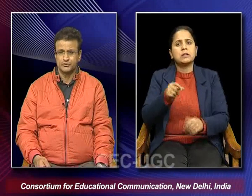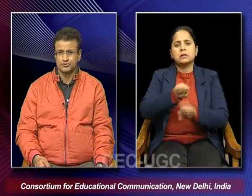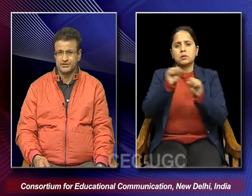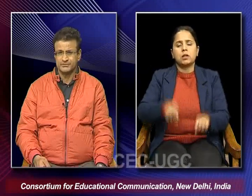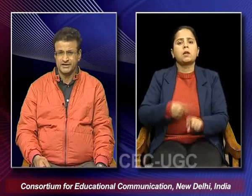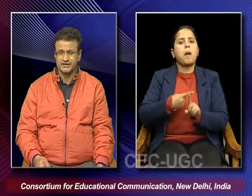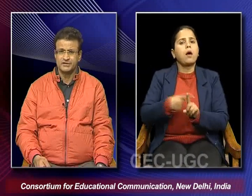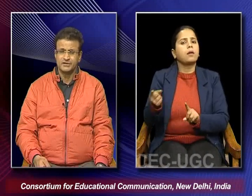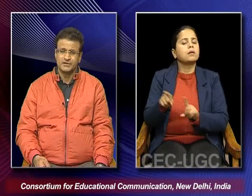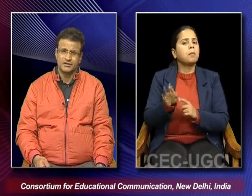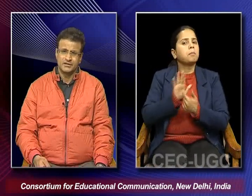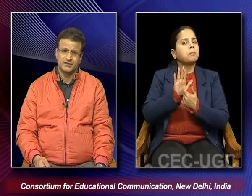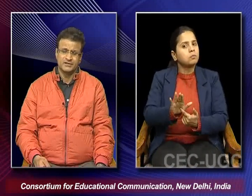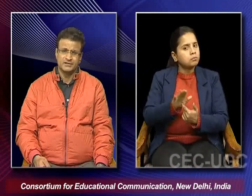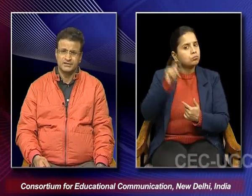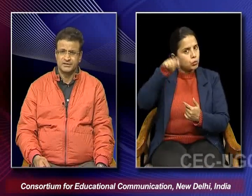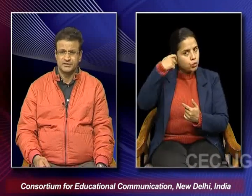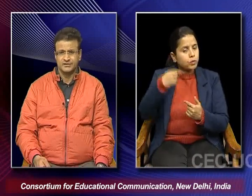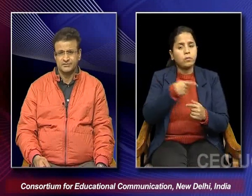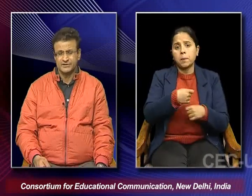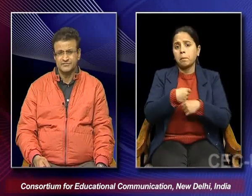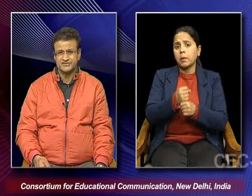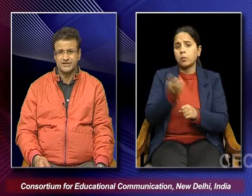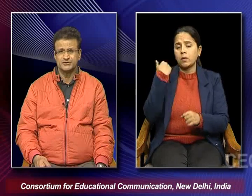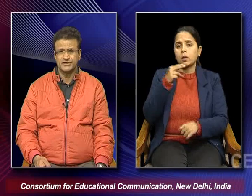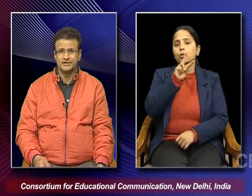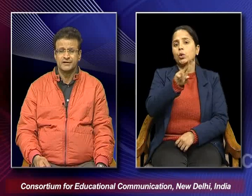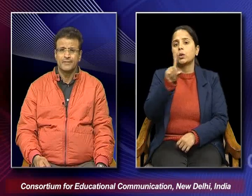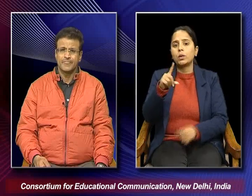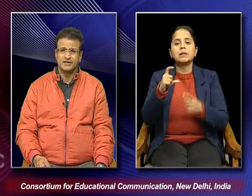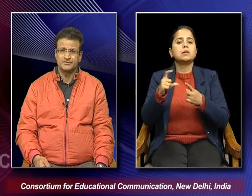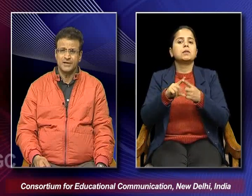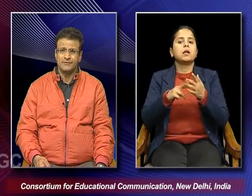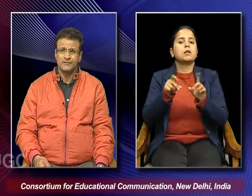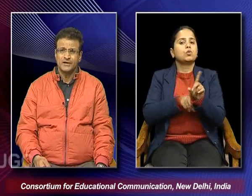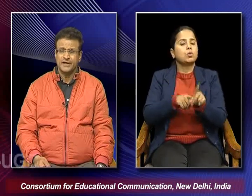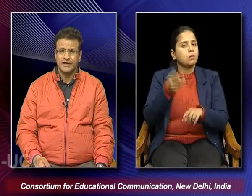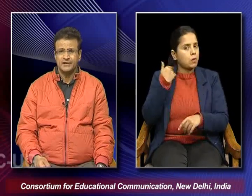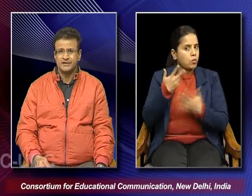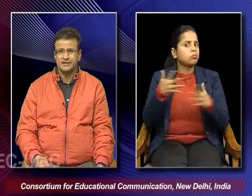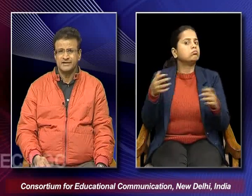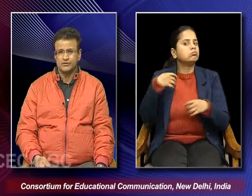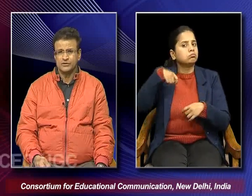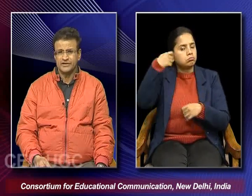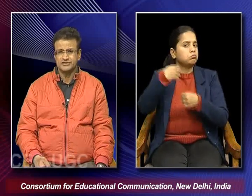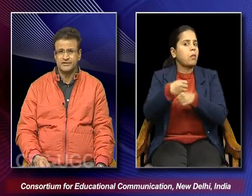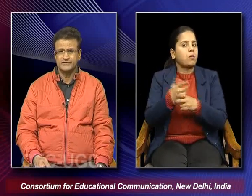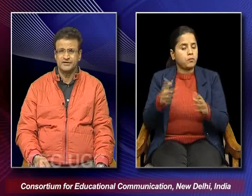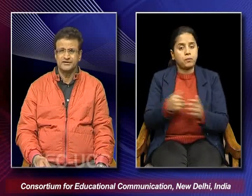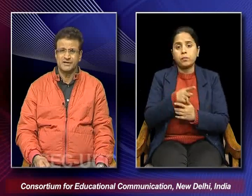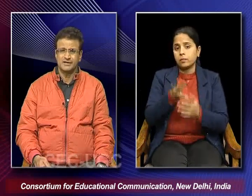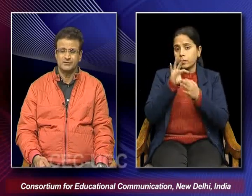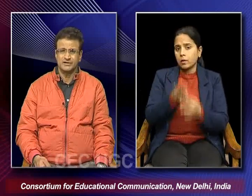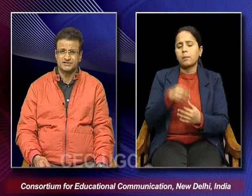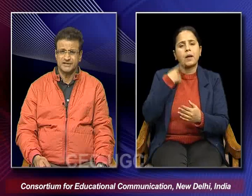have also been made in the 21st century as well. And in that context, when